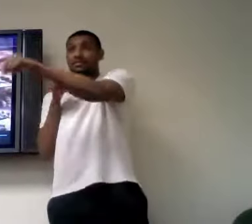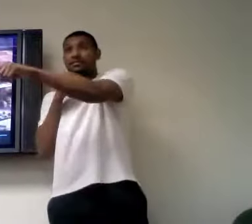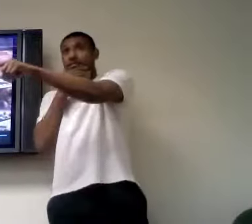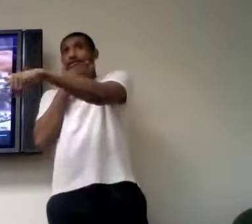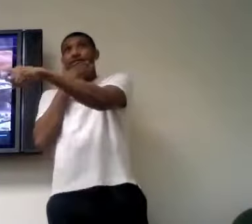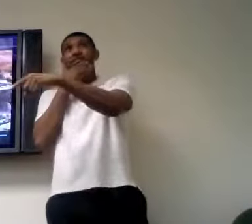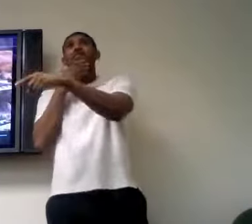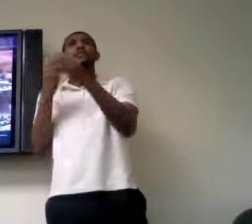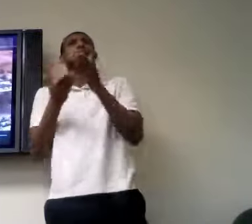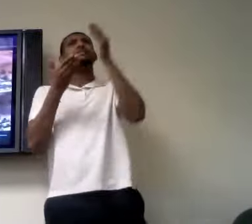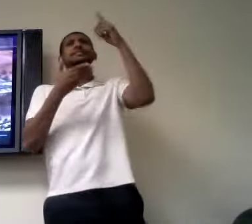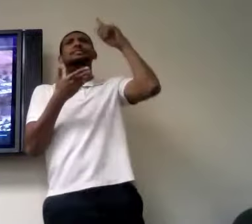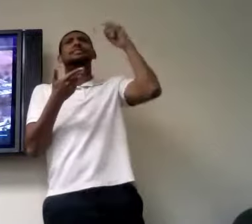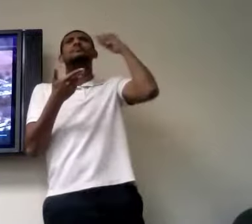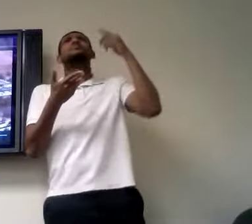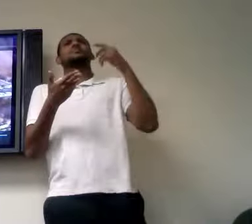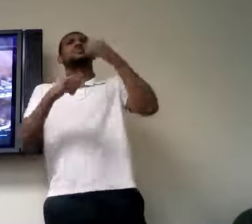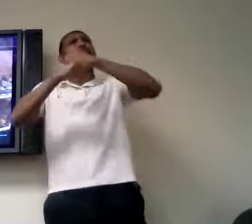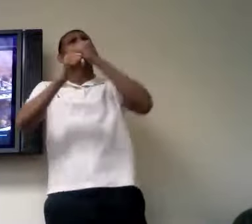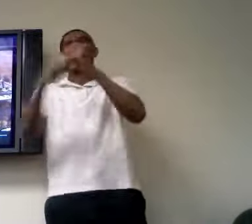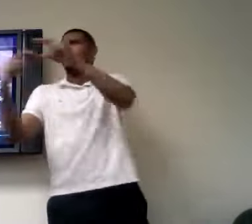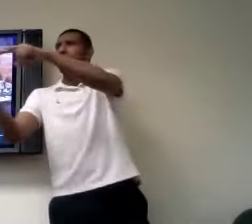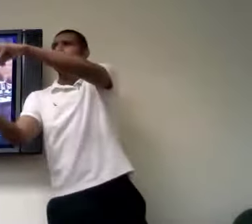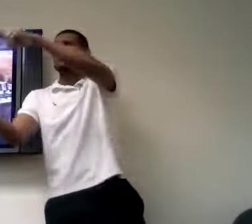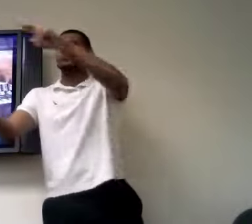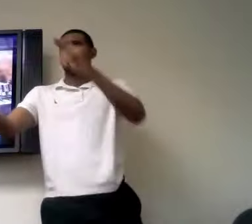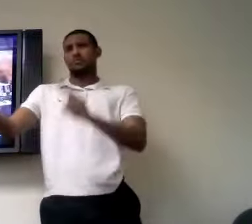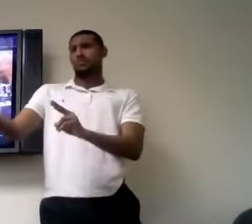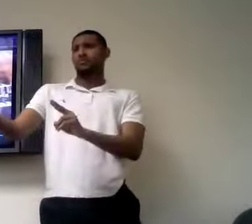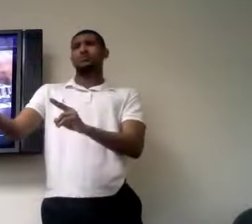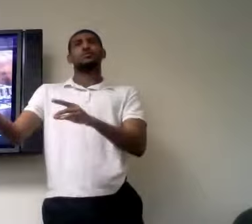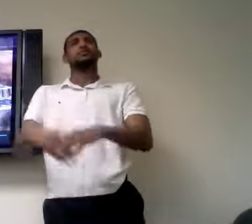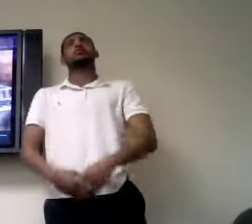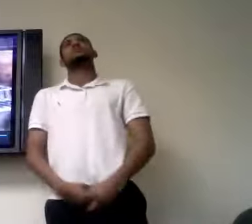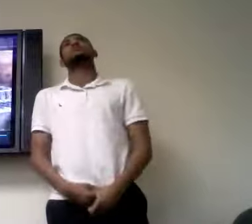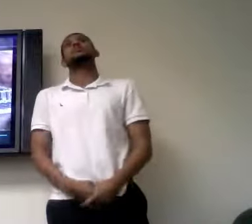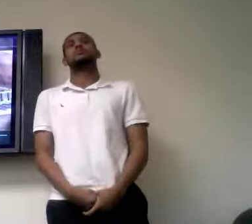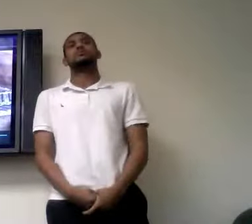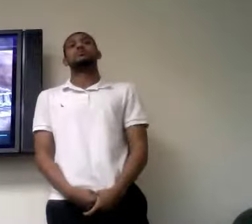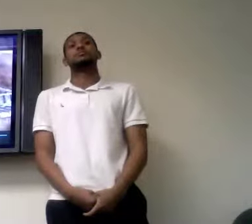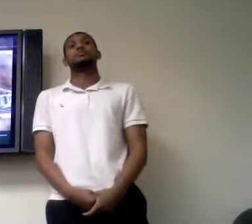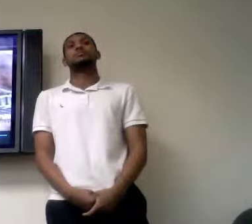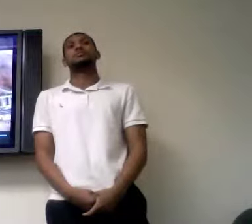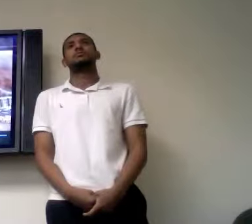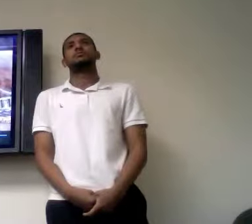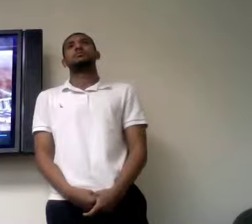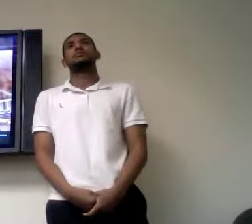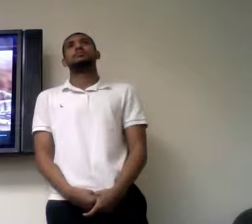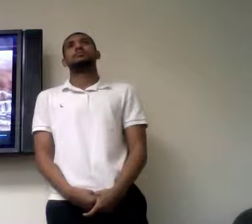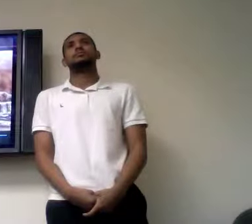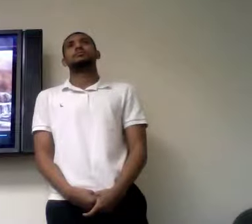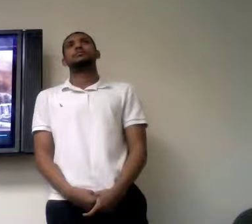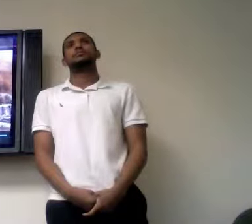build a bridge to the island, realizing that the presence of a federal installation there would be a financial boon to the